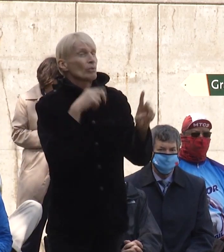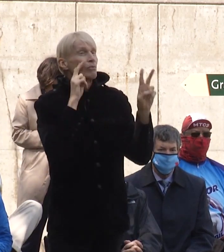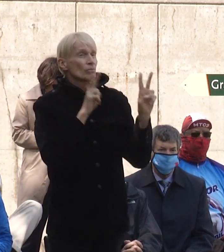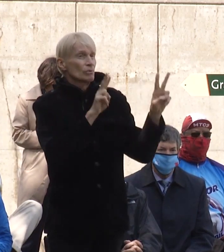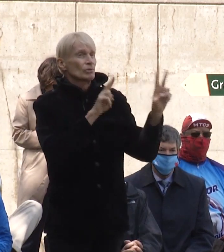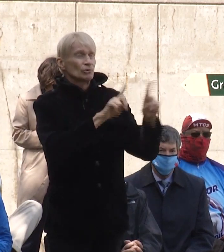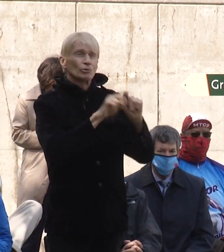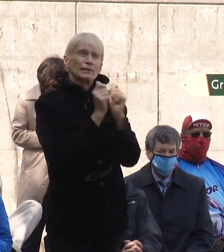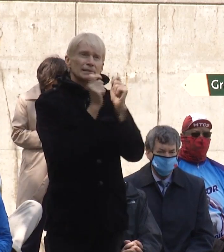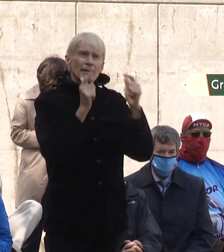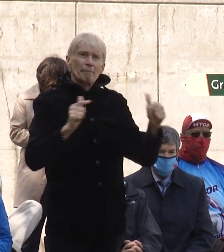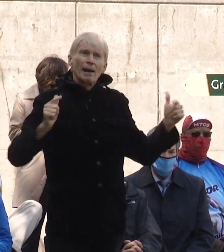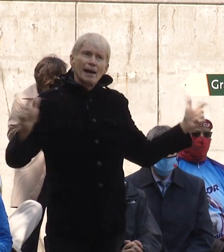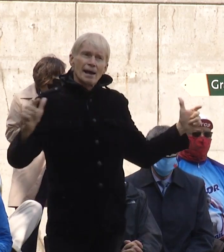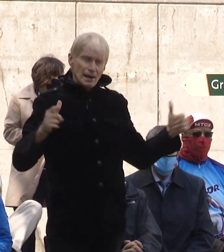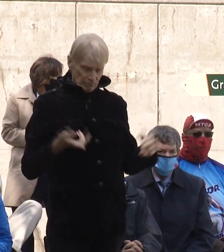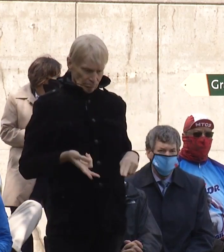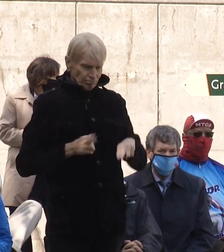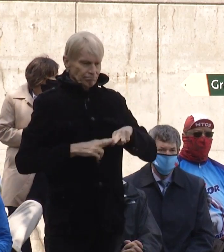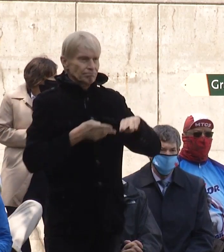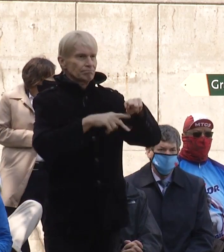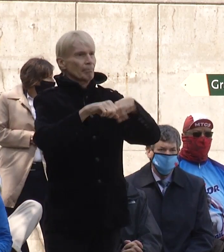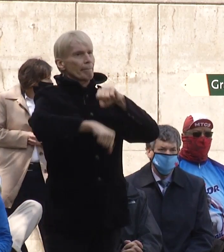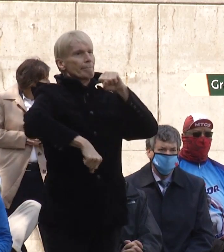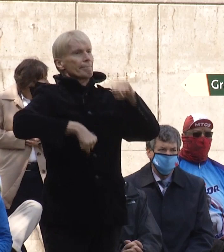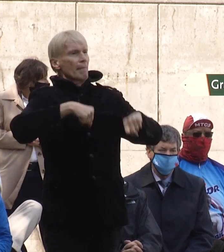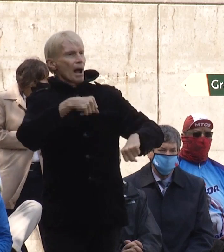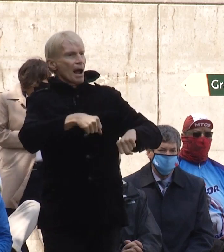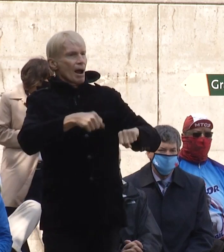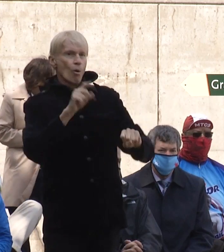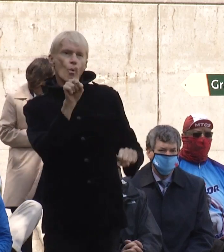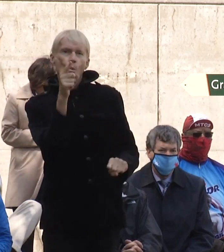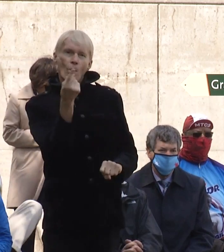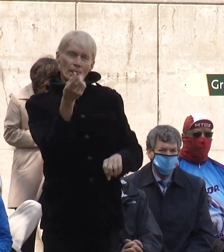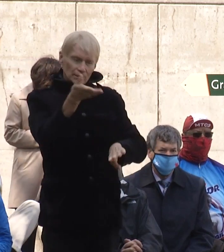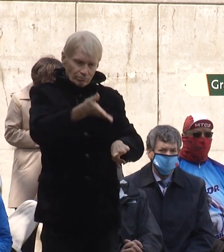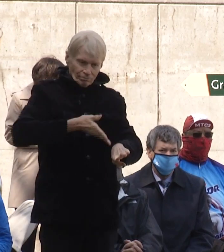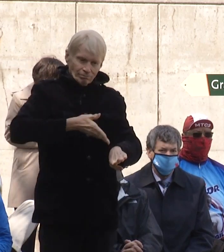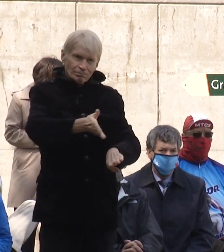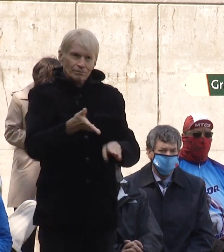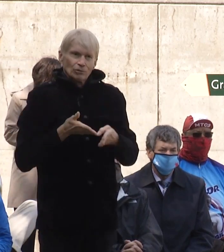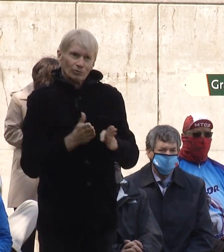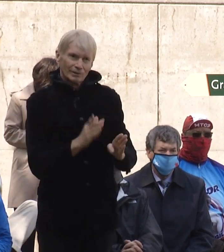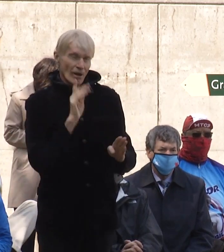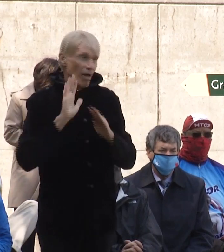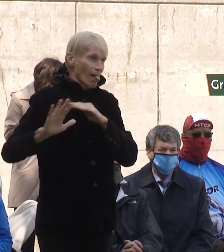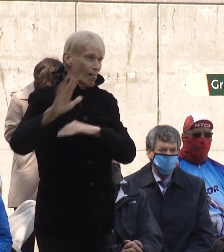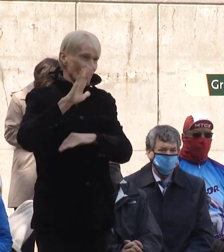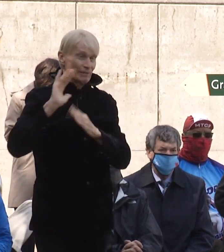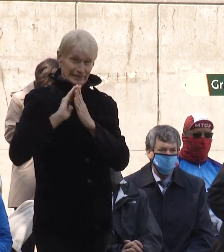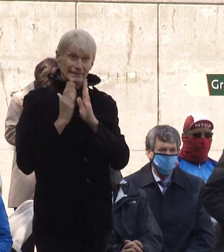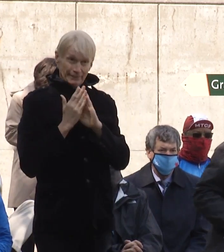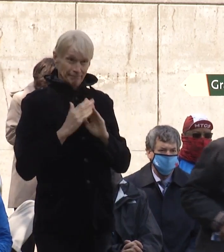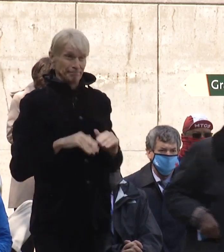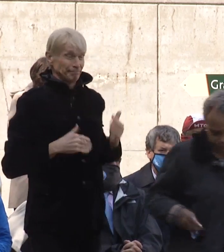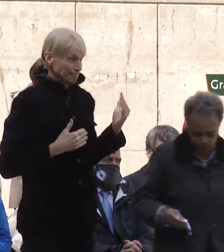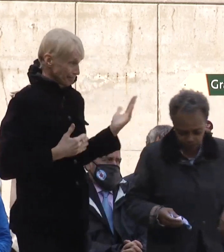the opportunities for bike dedicated trails all across the city. Commissioner?